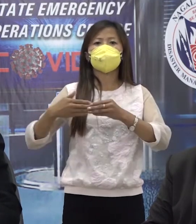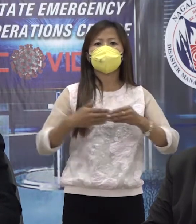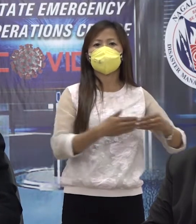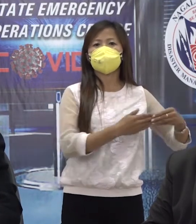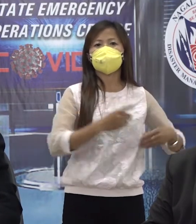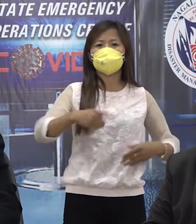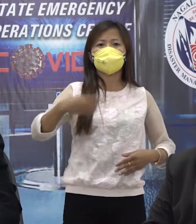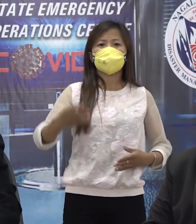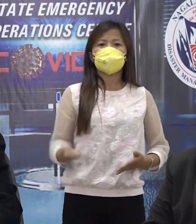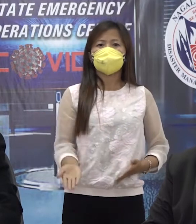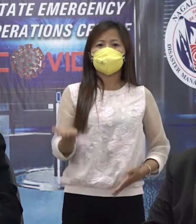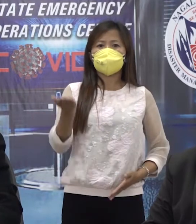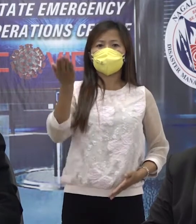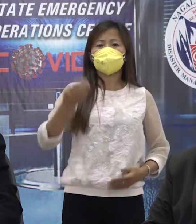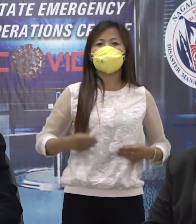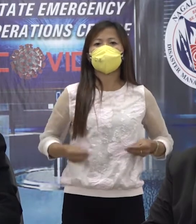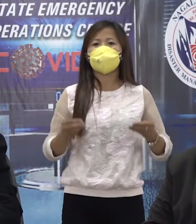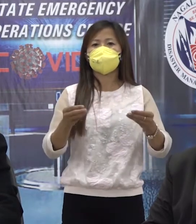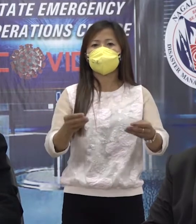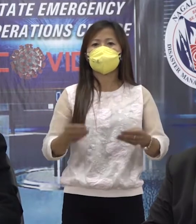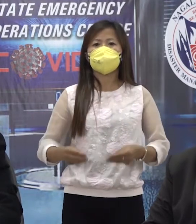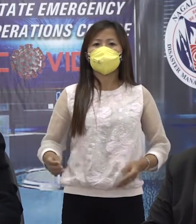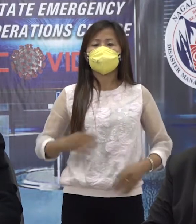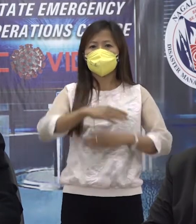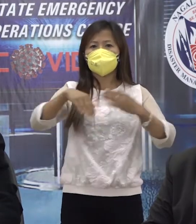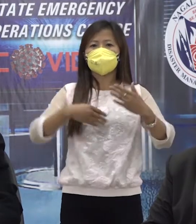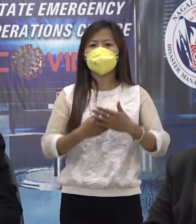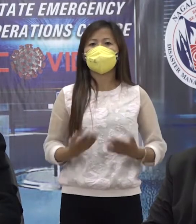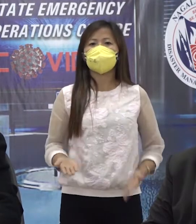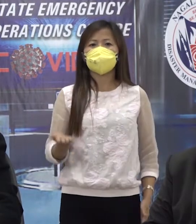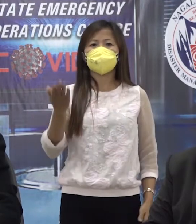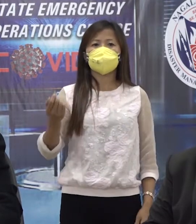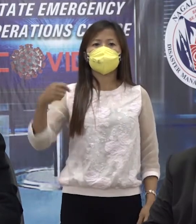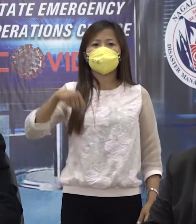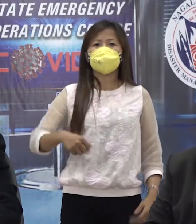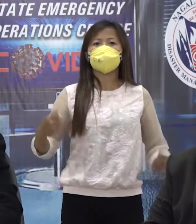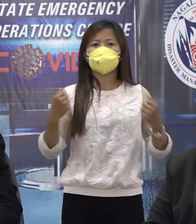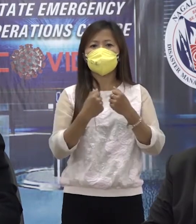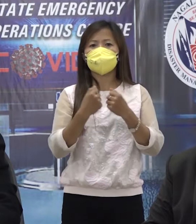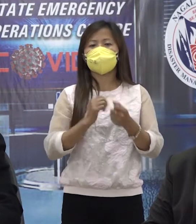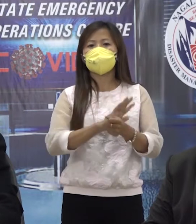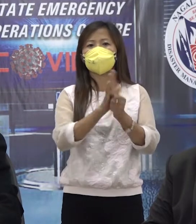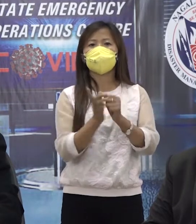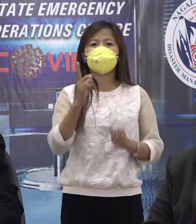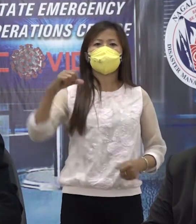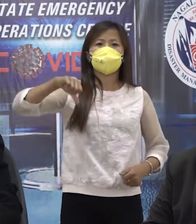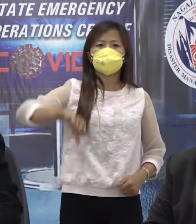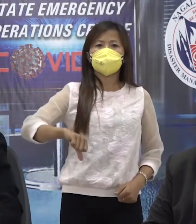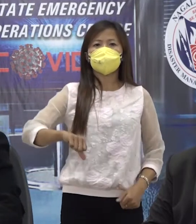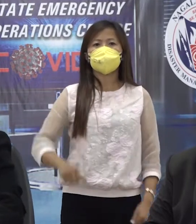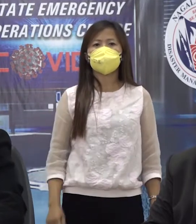the level of preparedness at all the levels in the state for fighting against COVID-19.